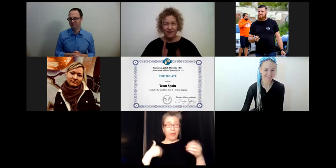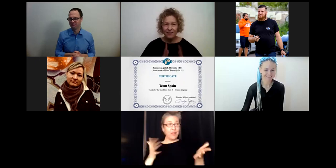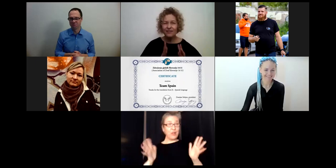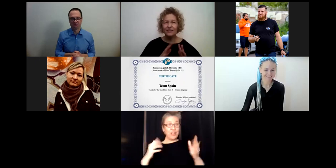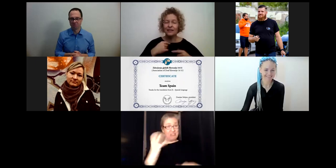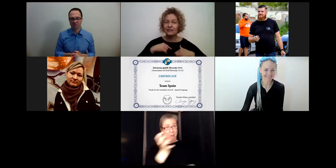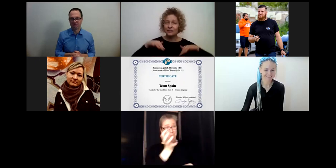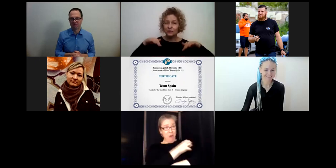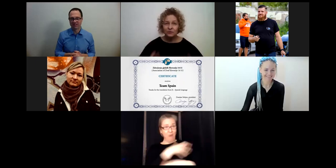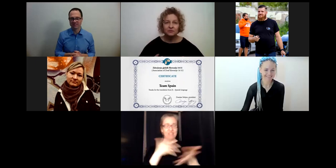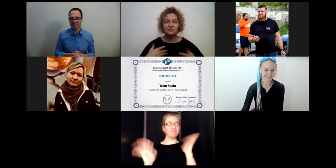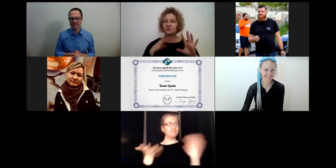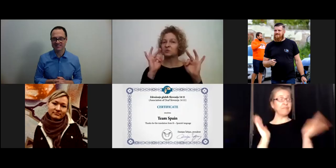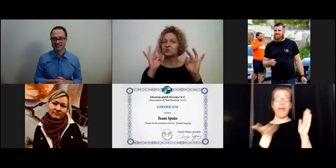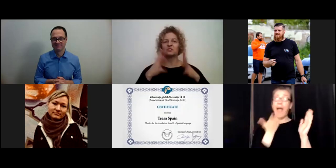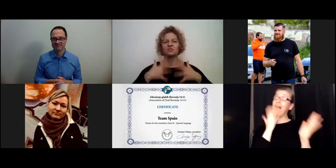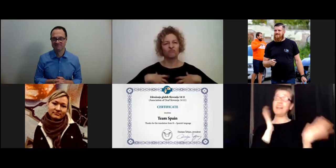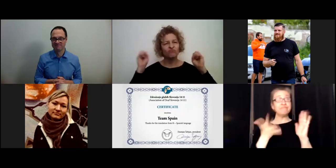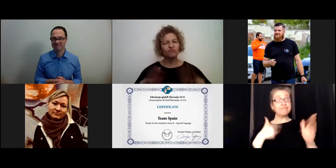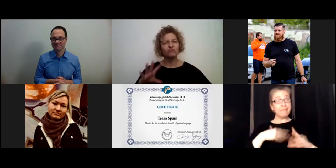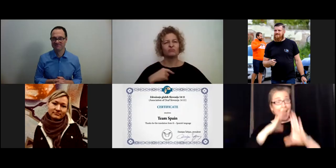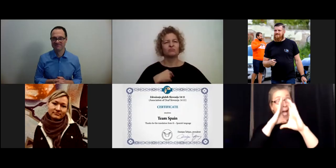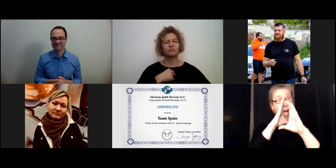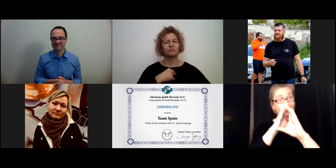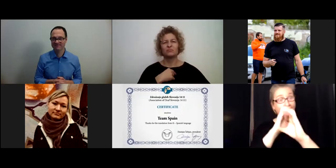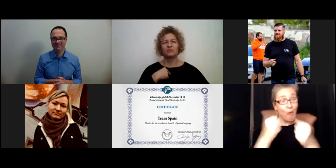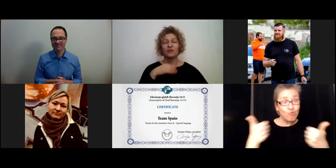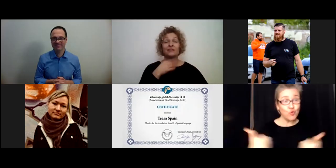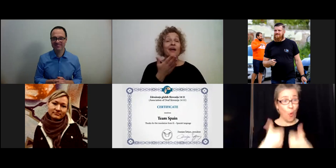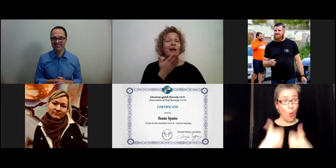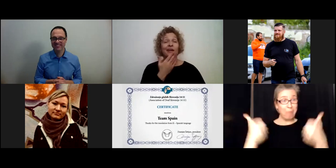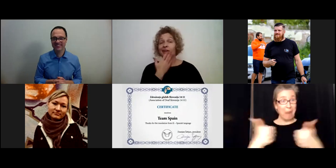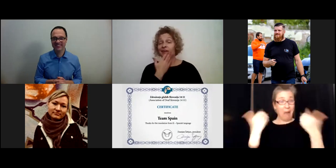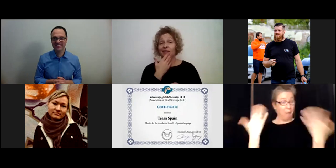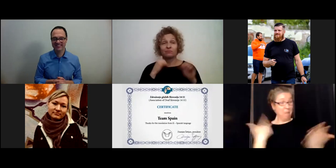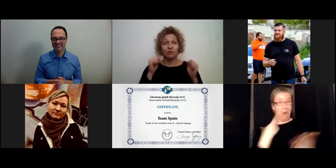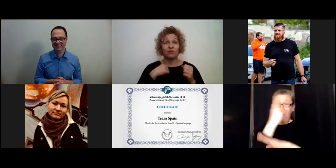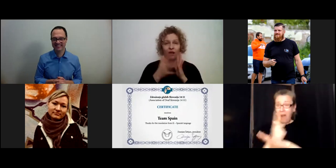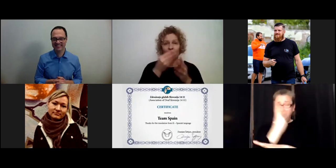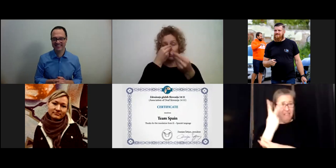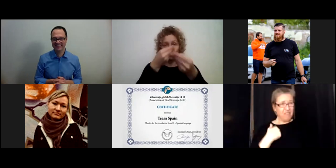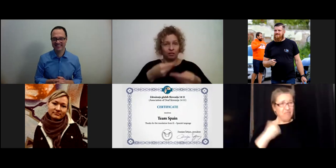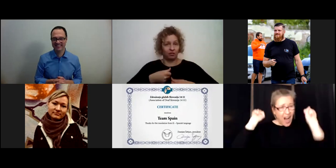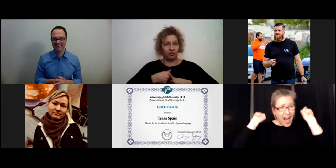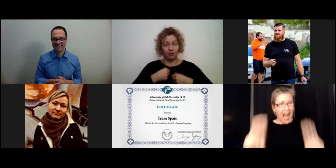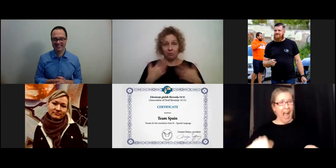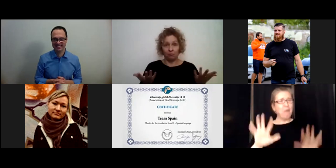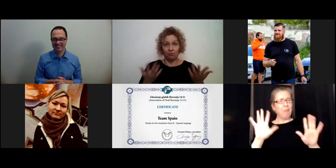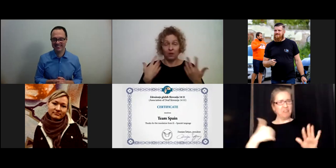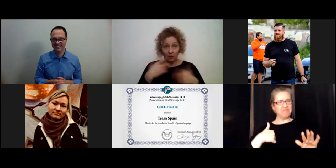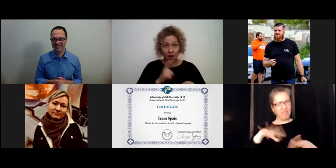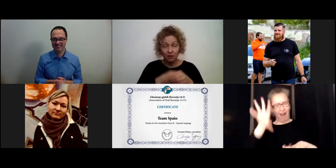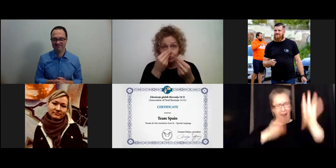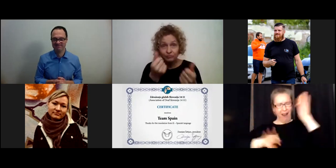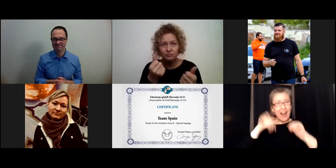I've been the only one. I didn't have a team, but I've just been so fascinated.